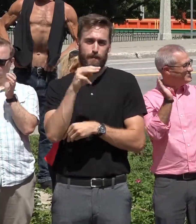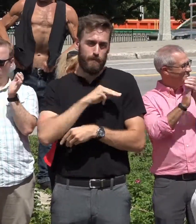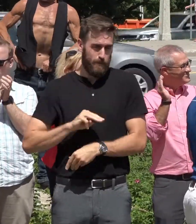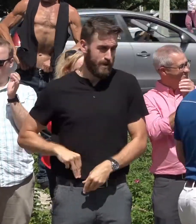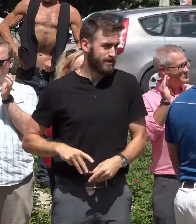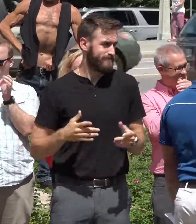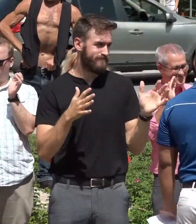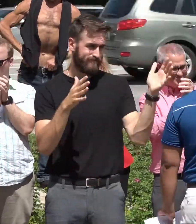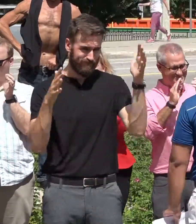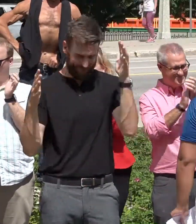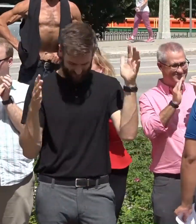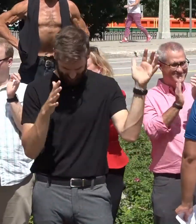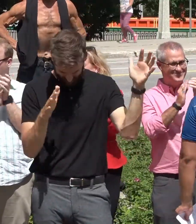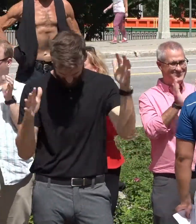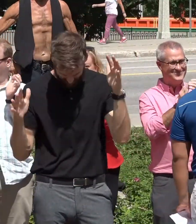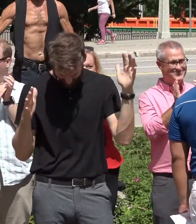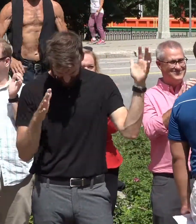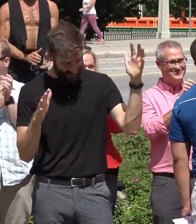Watson.